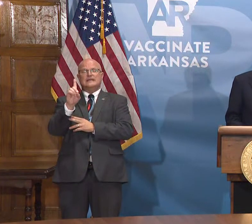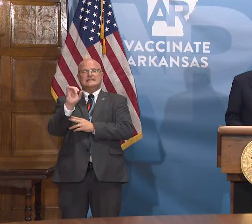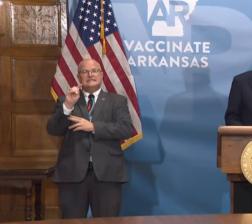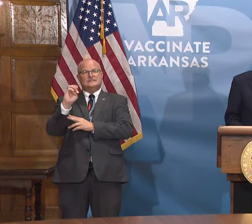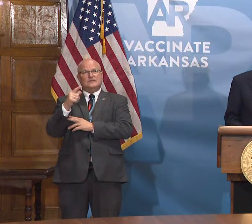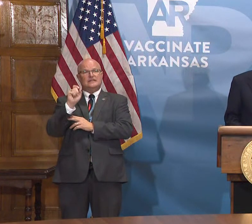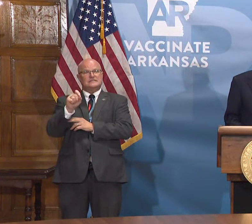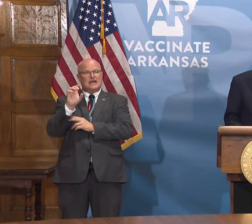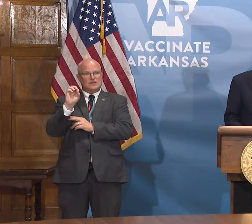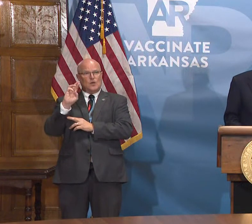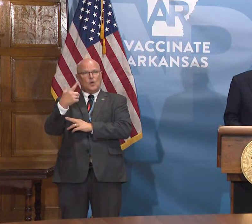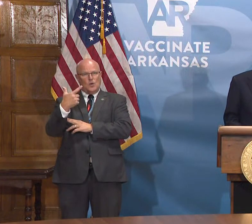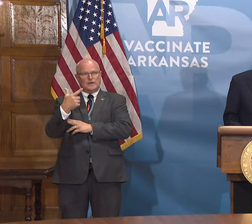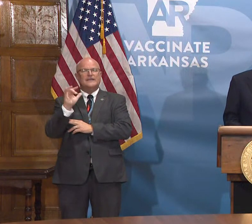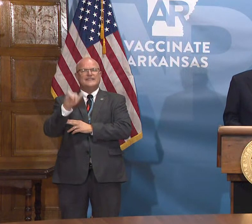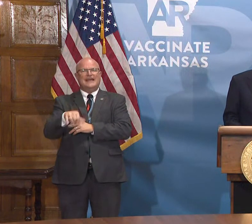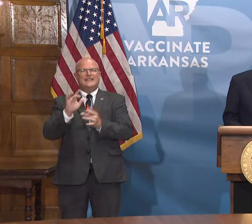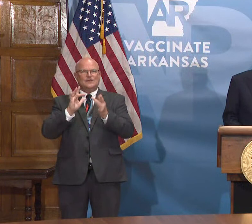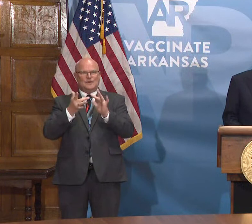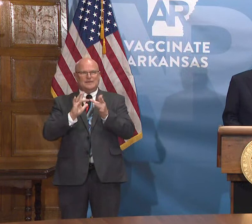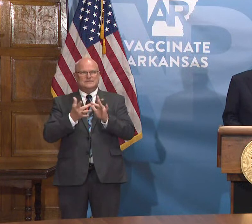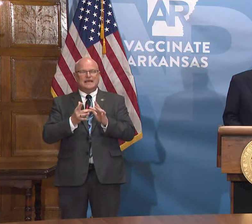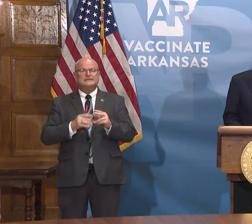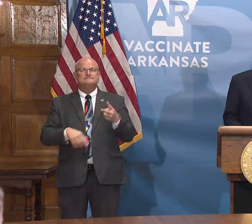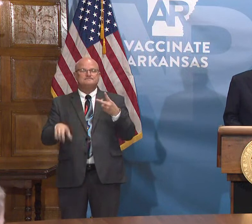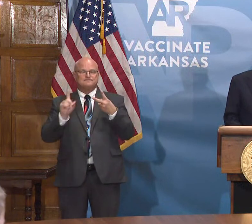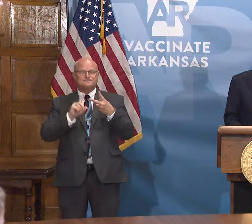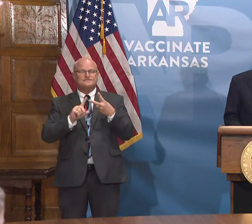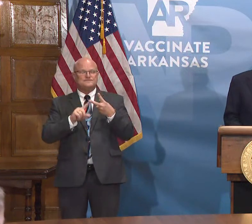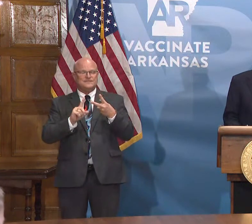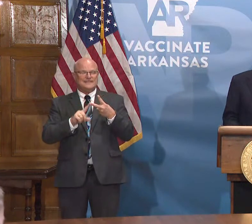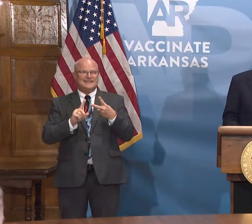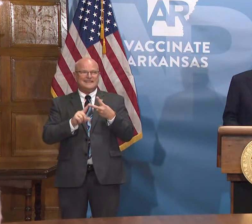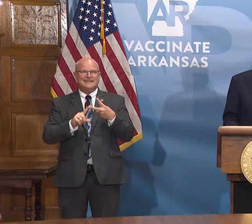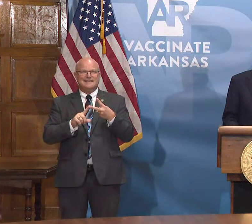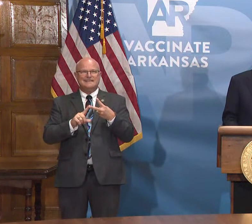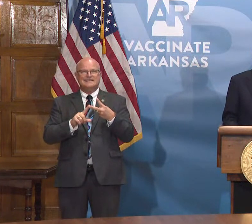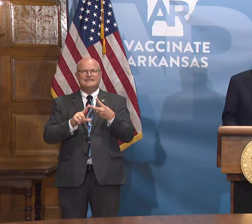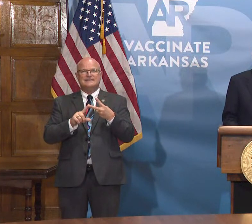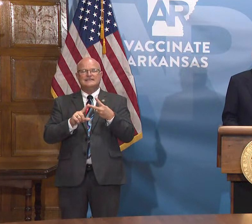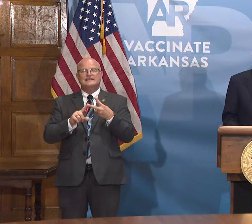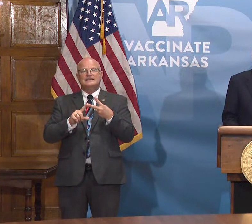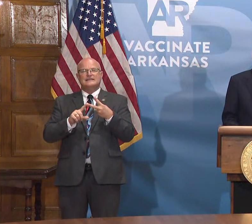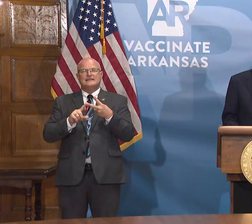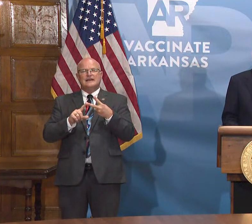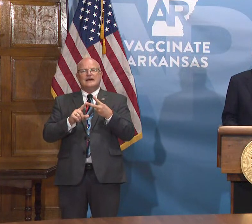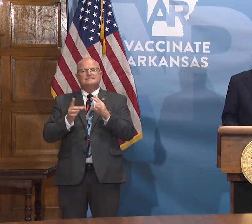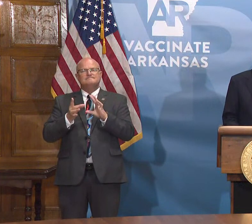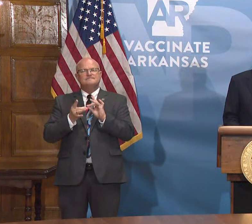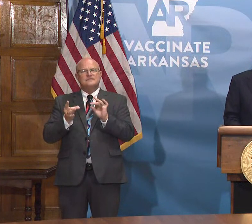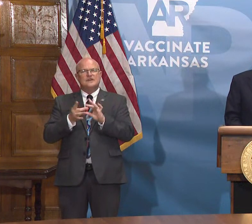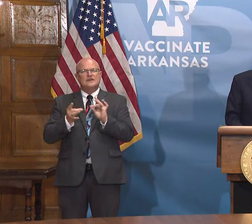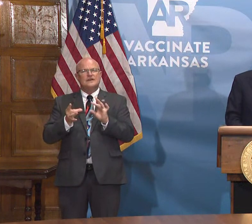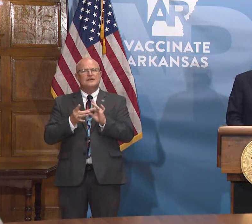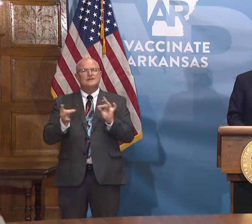arkansasredistricting.org is that website. Secondly, I wanted to talk